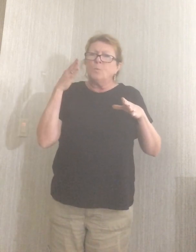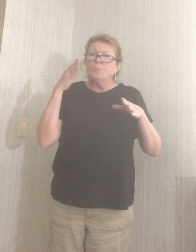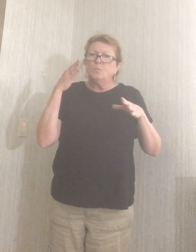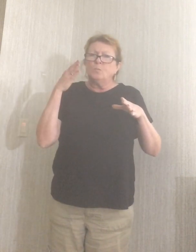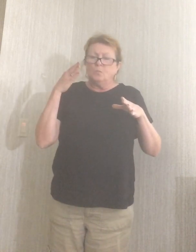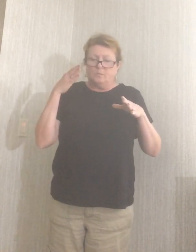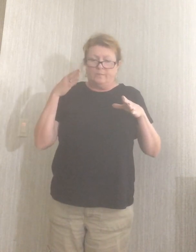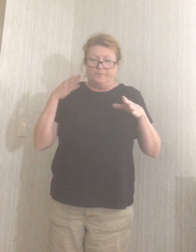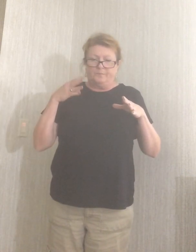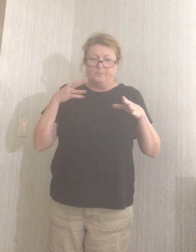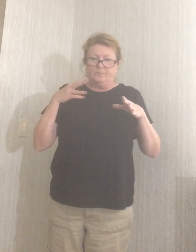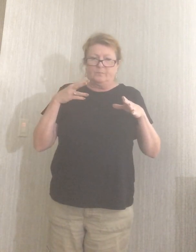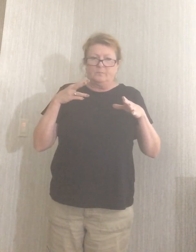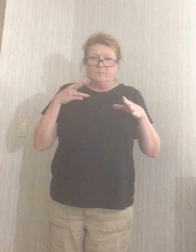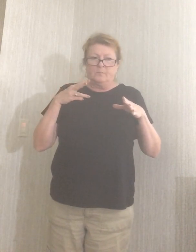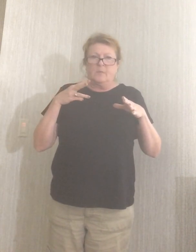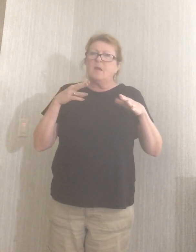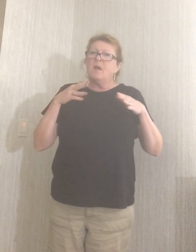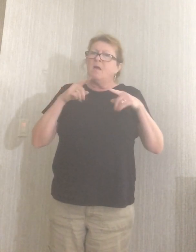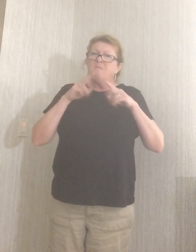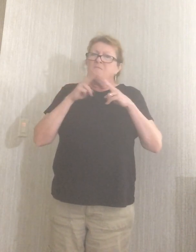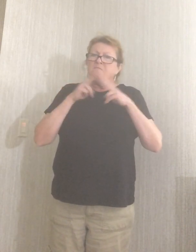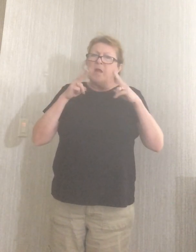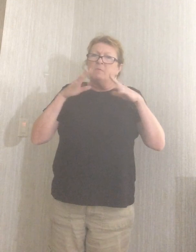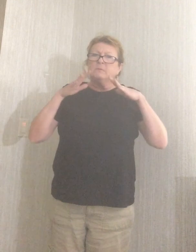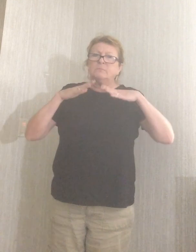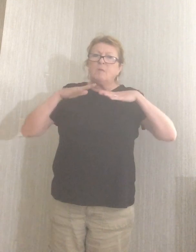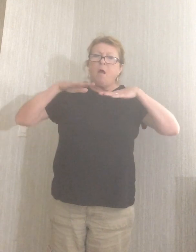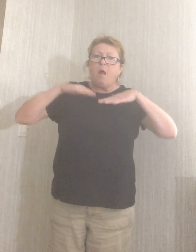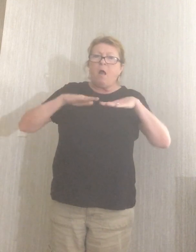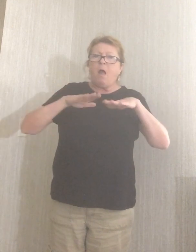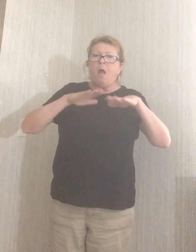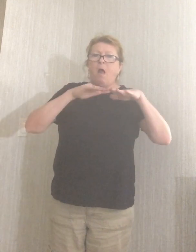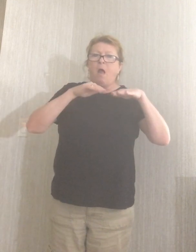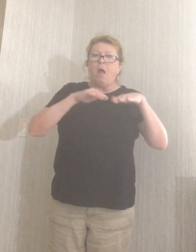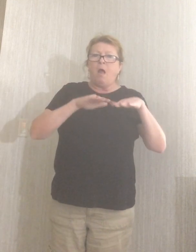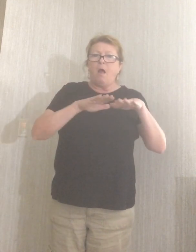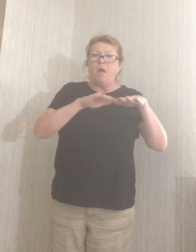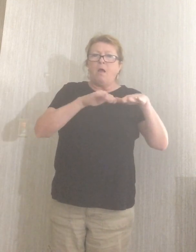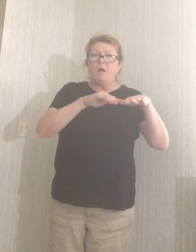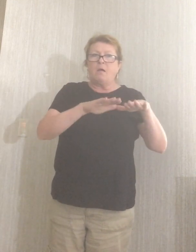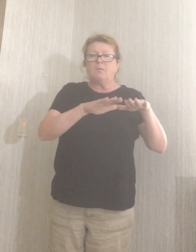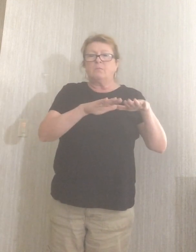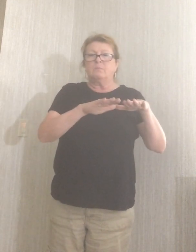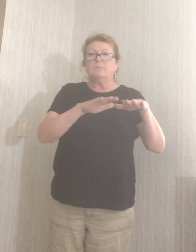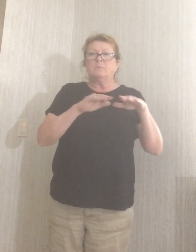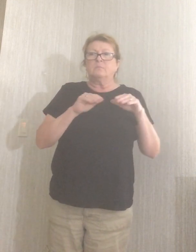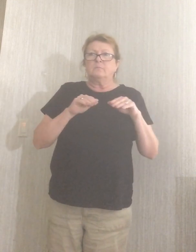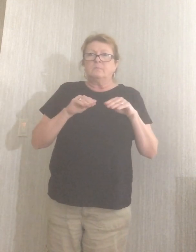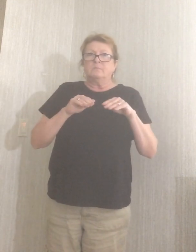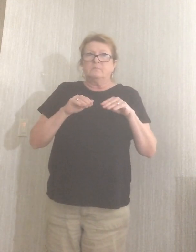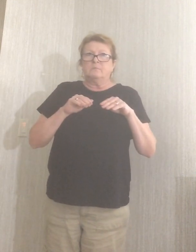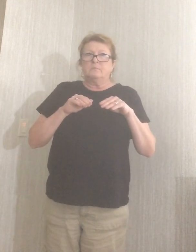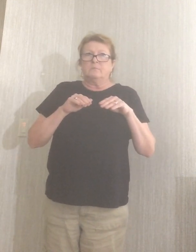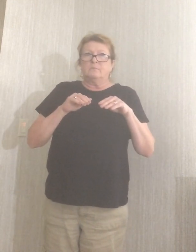The water is quite calm, although there was a gentle tide. But outside